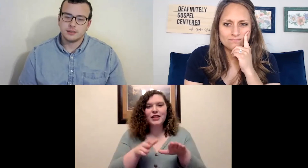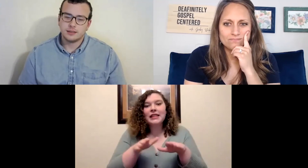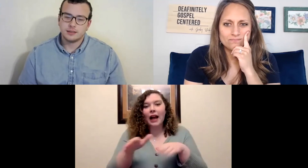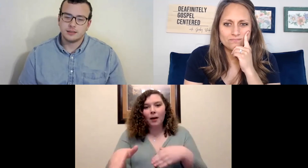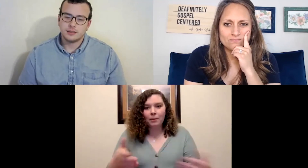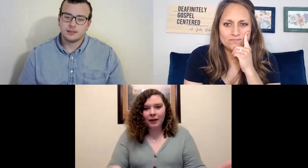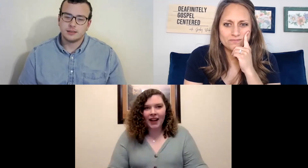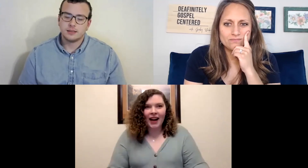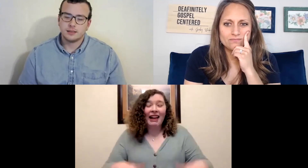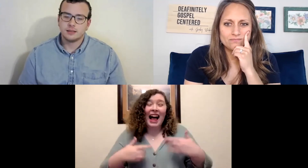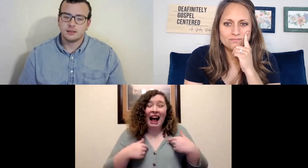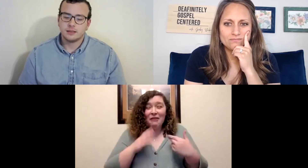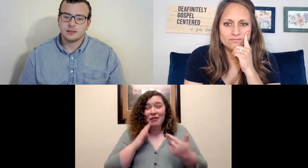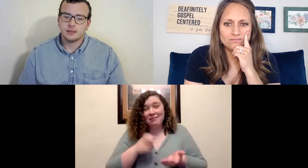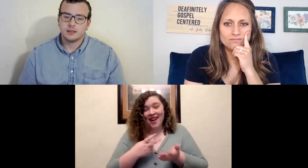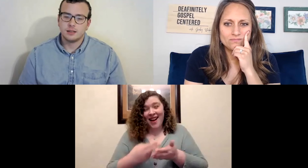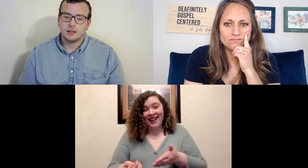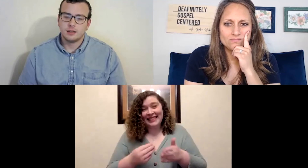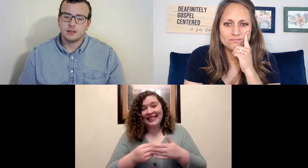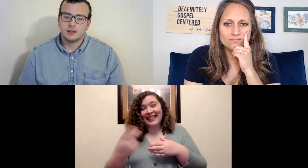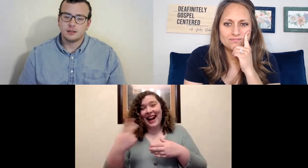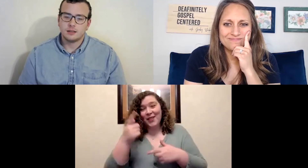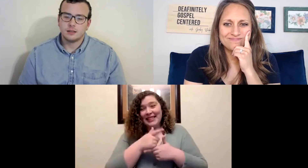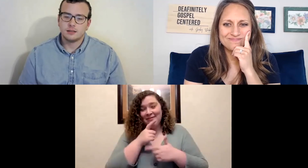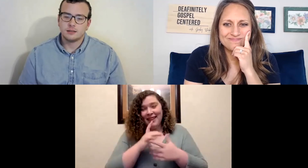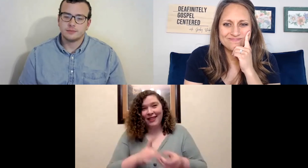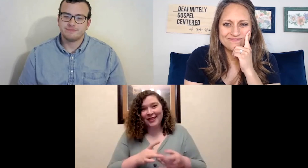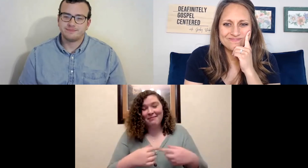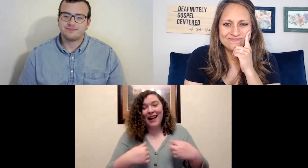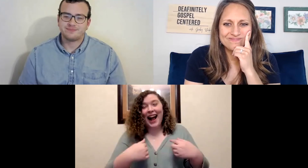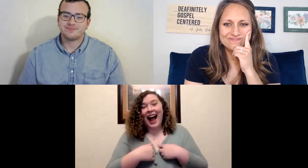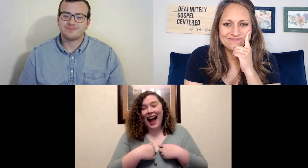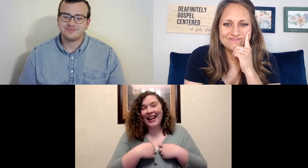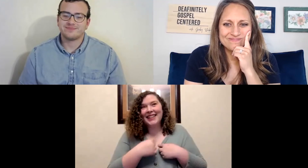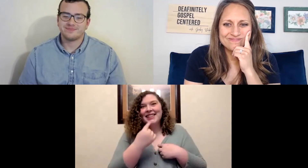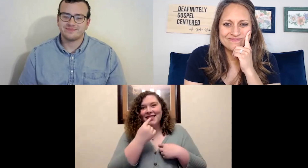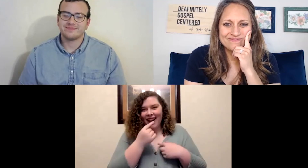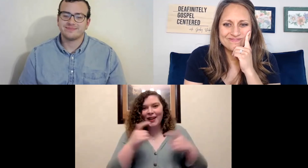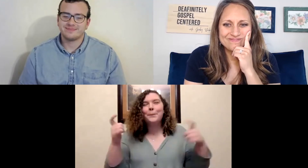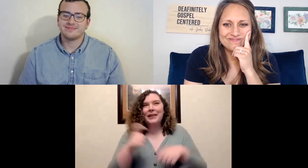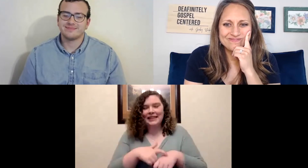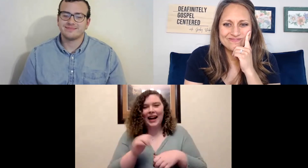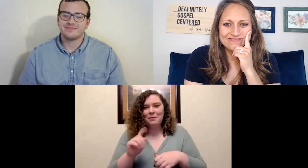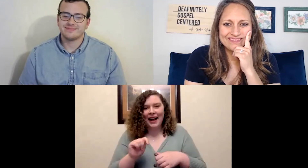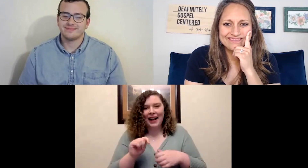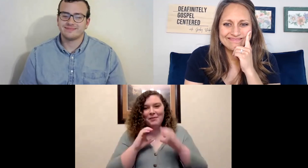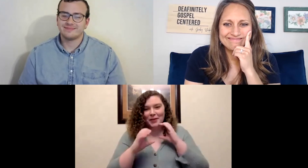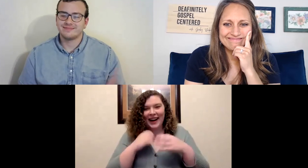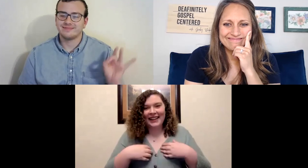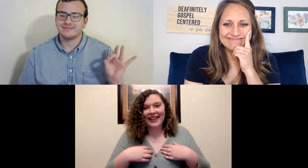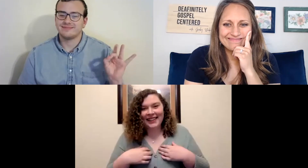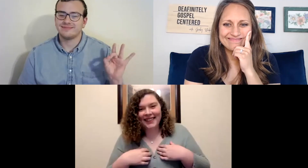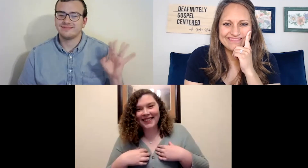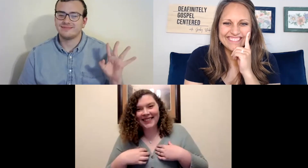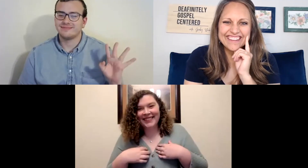first place. I think that that's a first step as well. And honestly, in our relationship, I